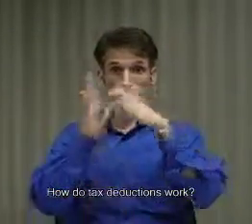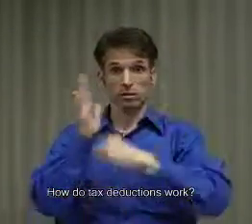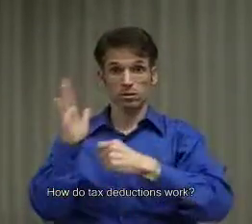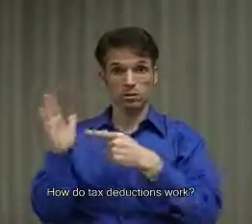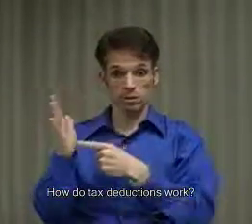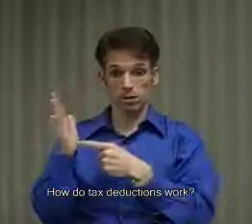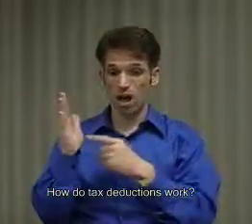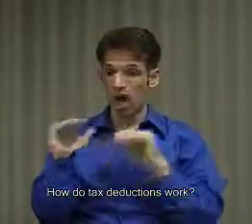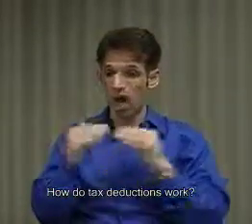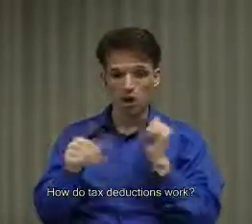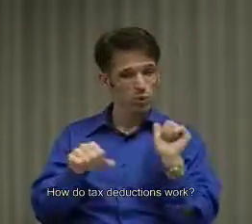How do tax deductions work?